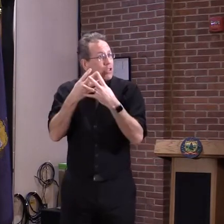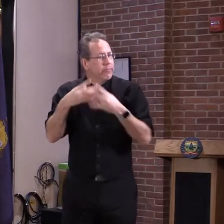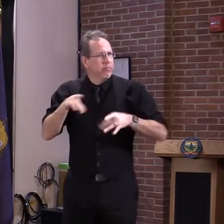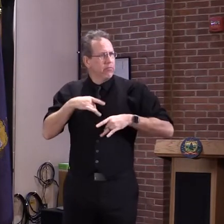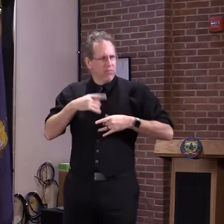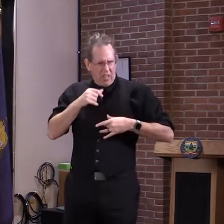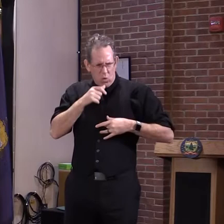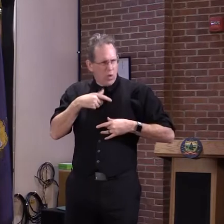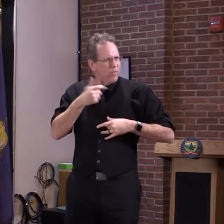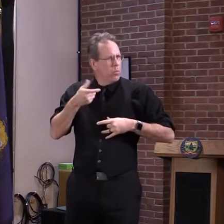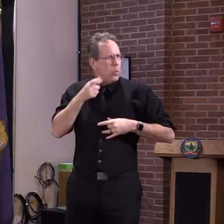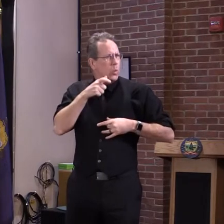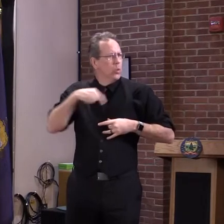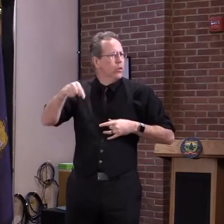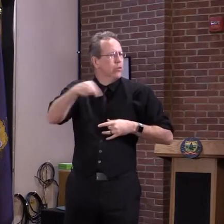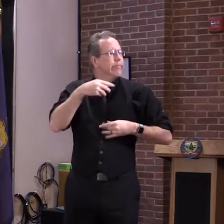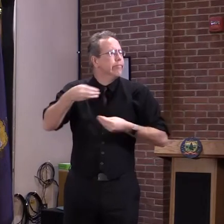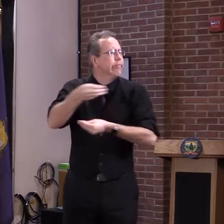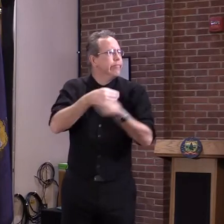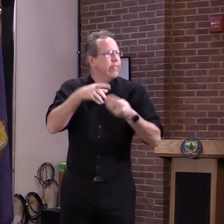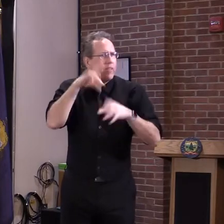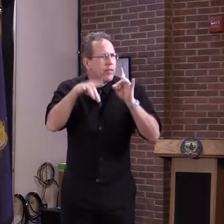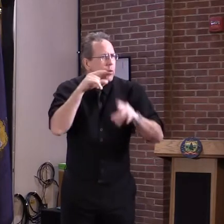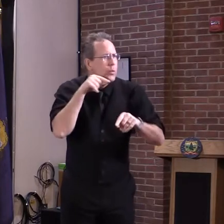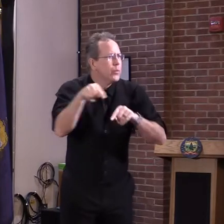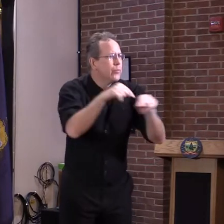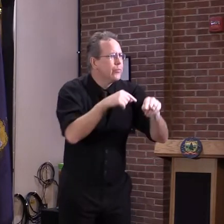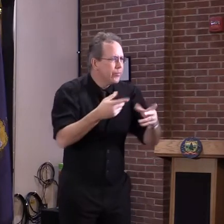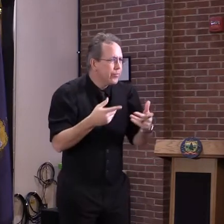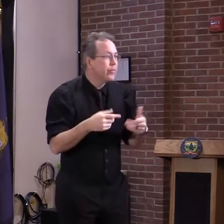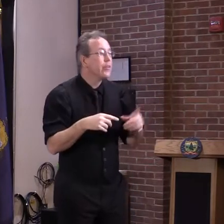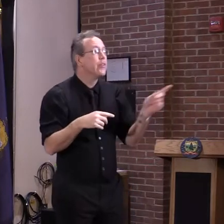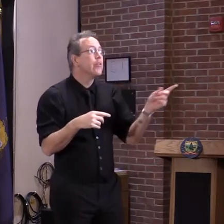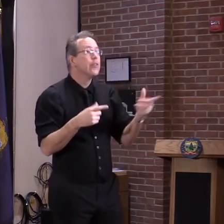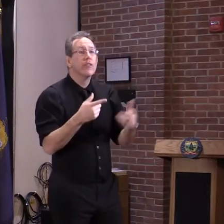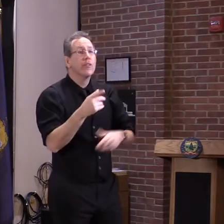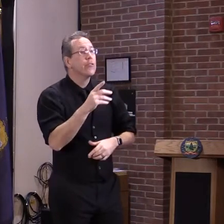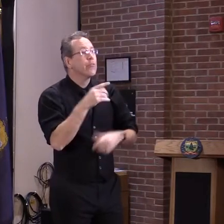strategy, which will include wastewater surveillance and genetic sequencing.